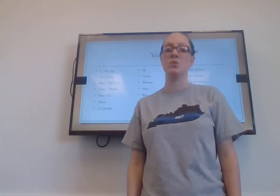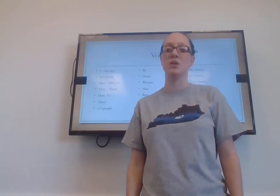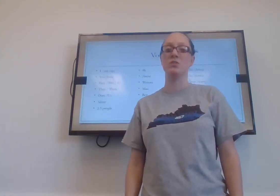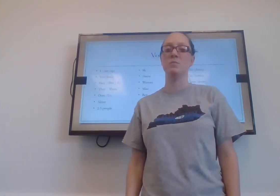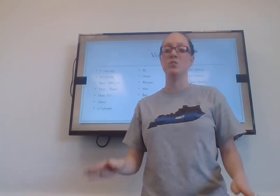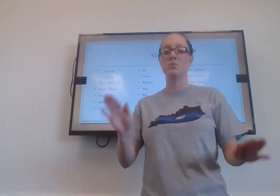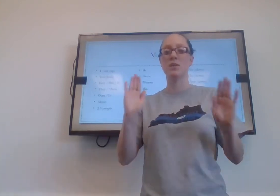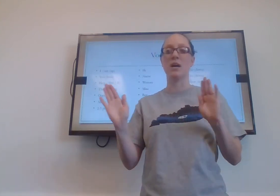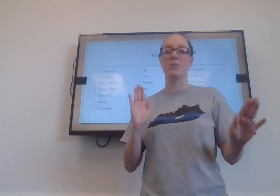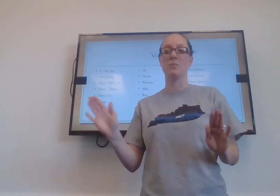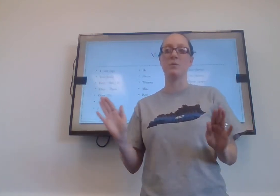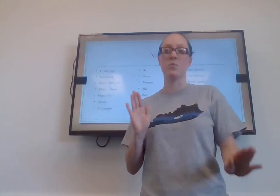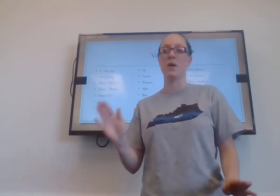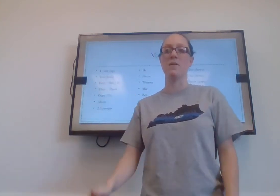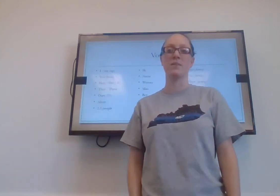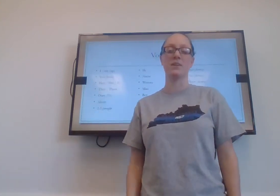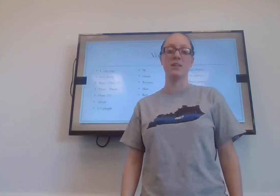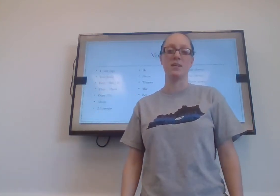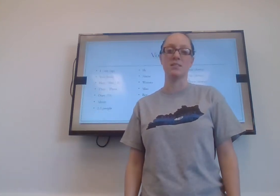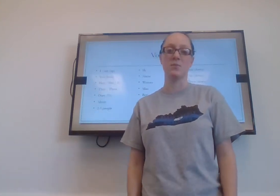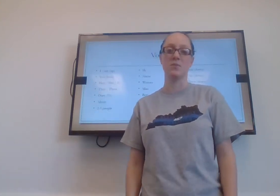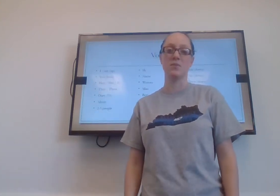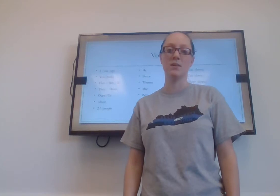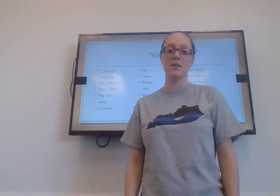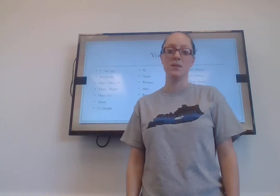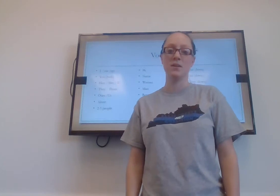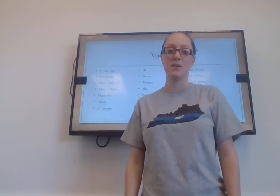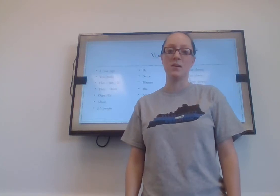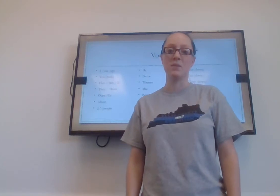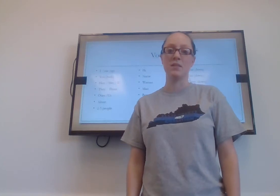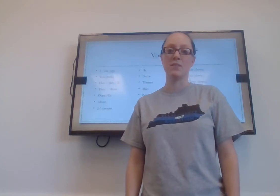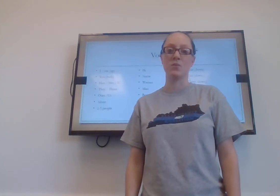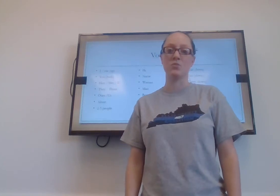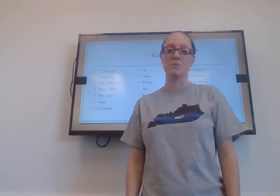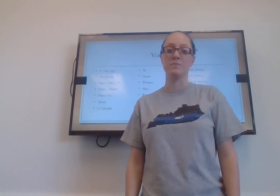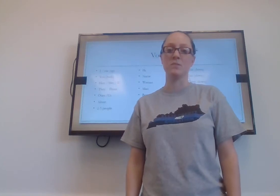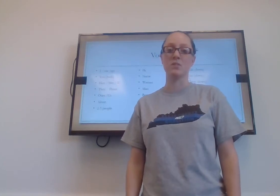talk to. But you really kind of want to be more confident in the ASL world, in the deaf culture. So